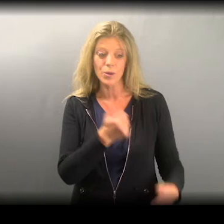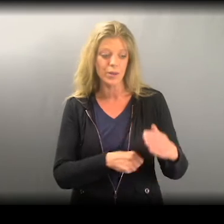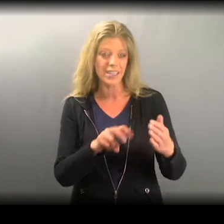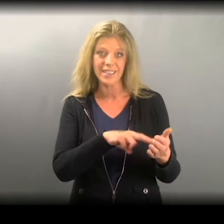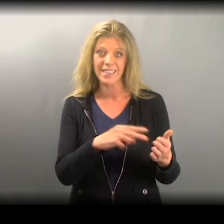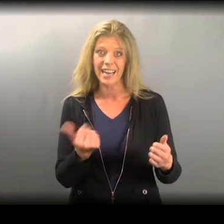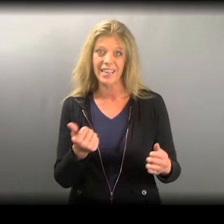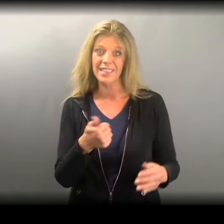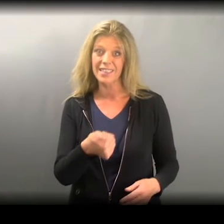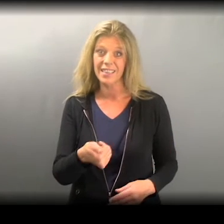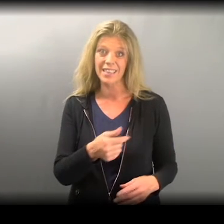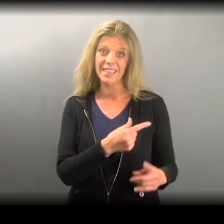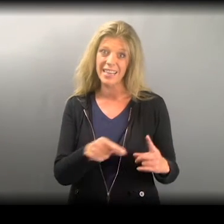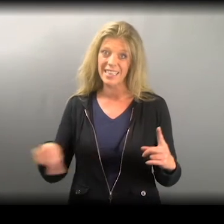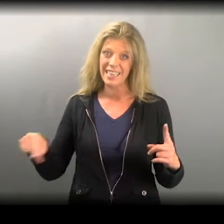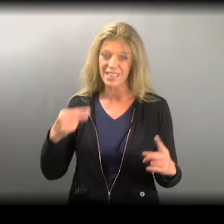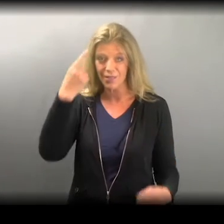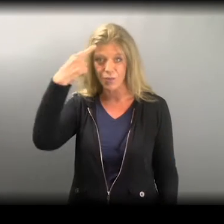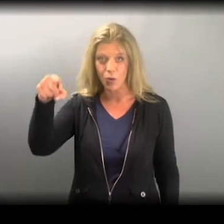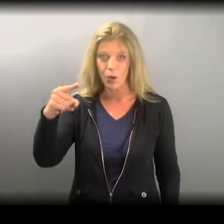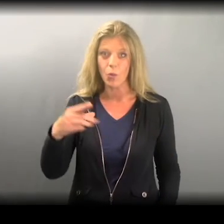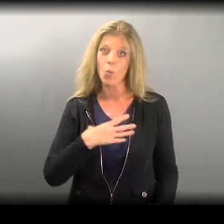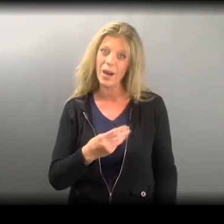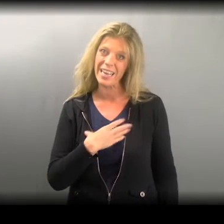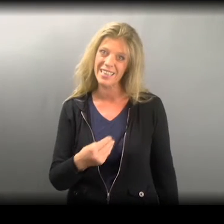Who understands the sentence for white?